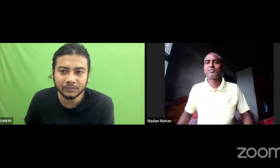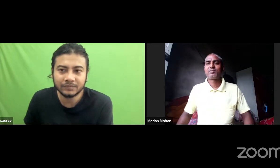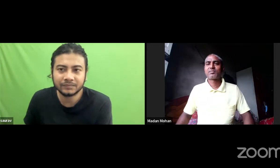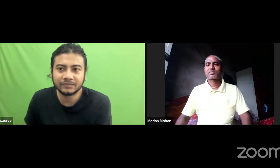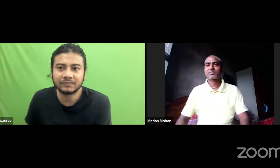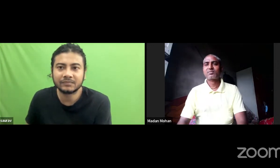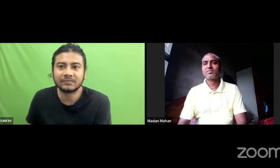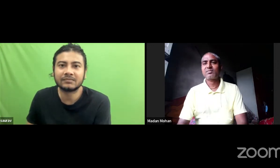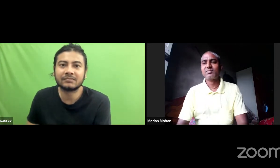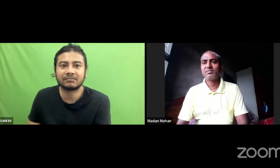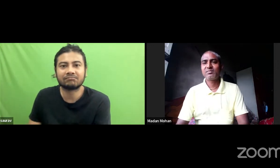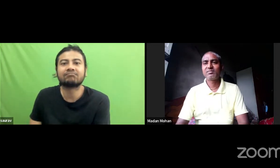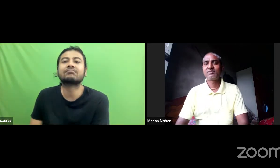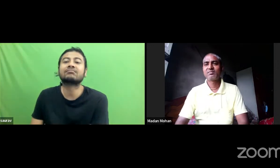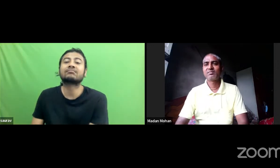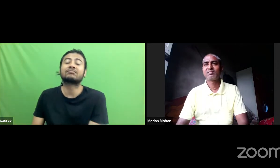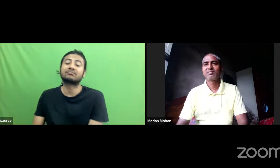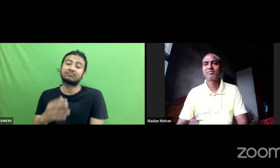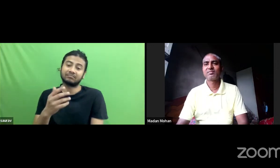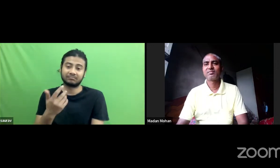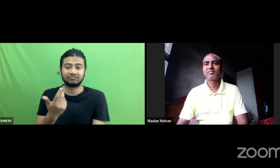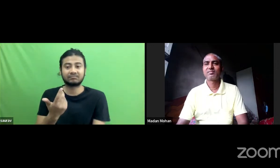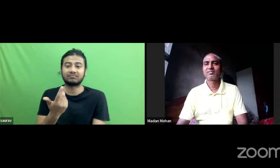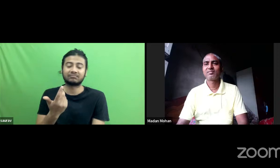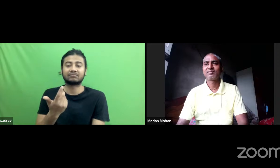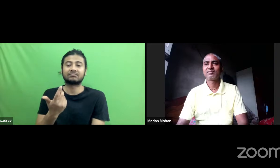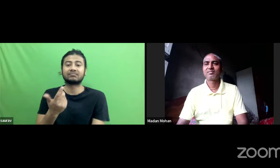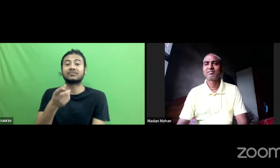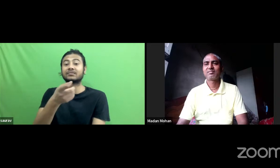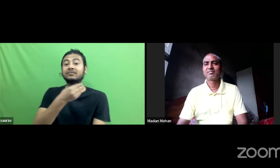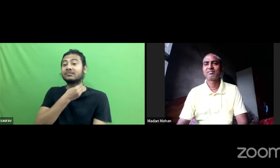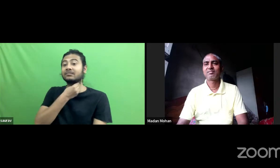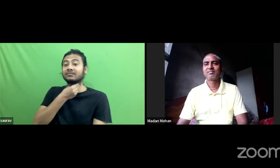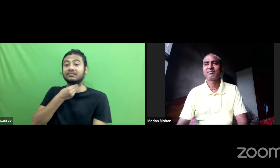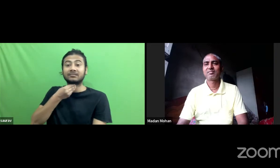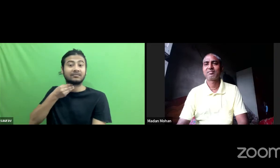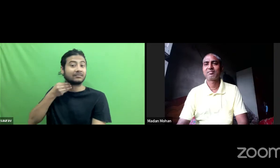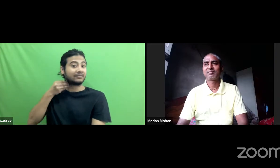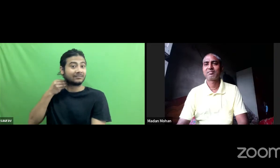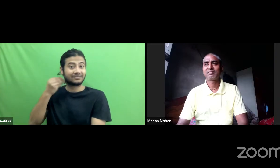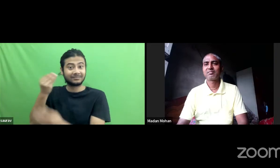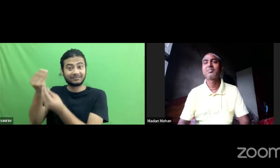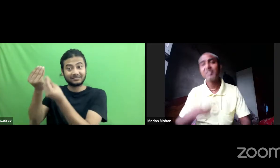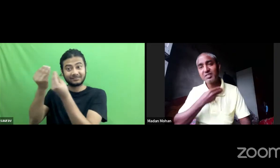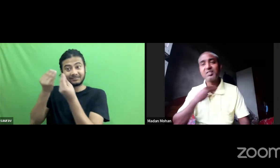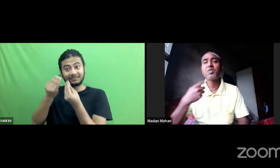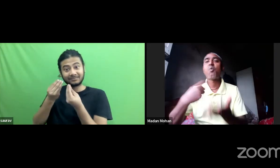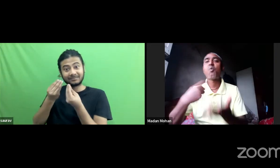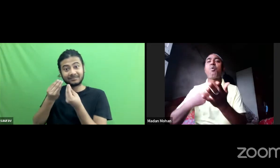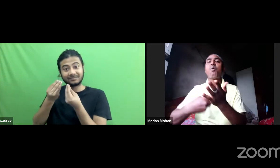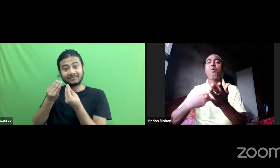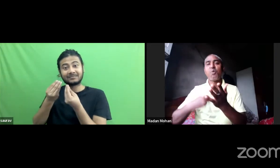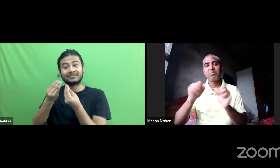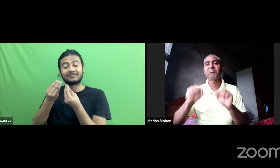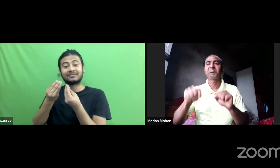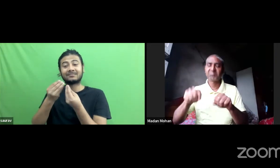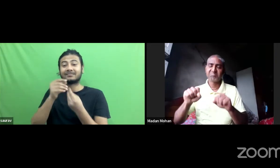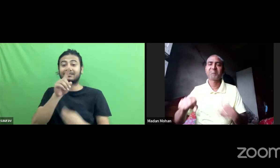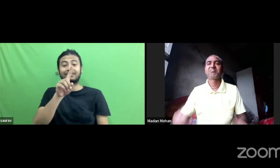goal for yourself, because usually when we have Diksha, after that we cannot compromise on below 16. But if you have not